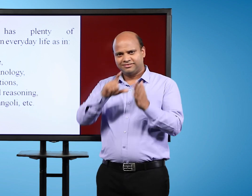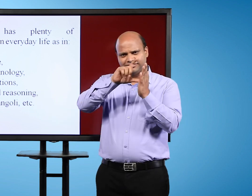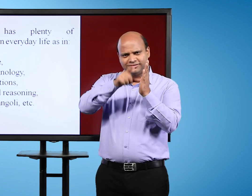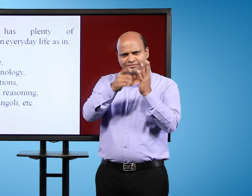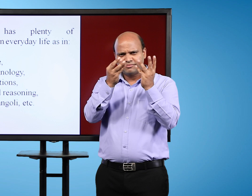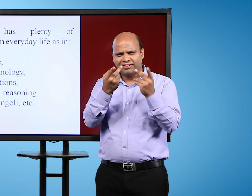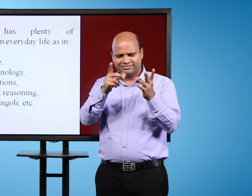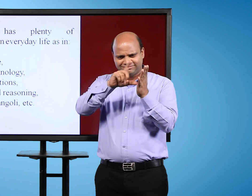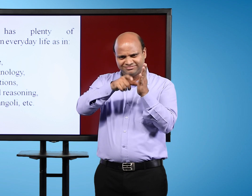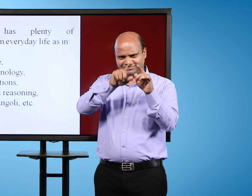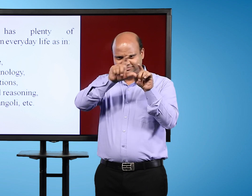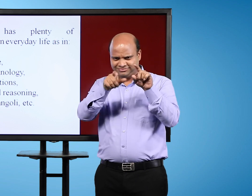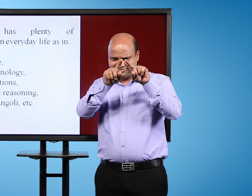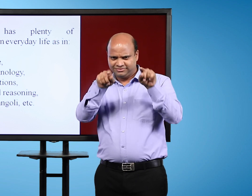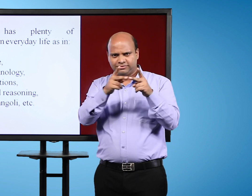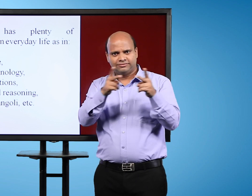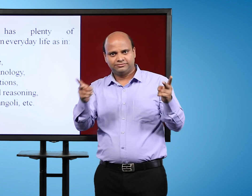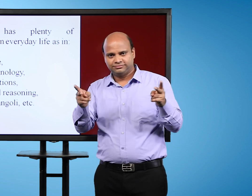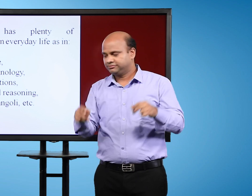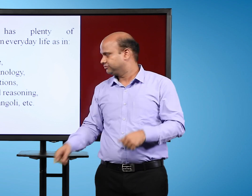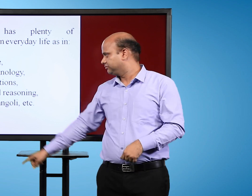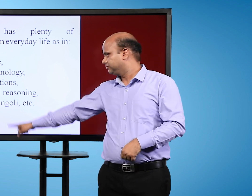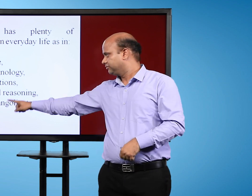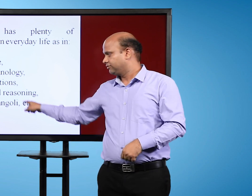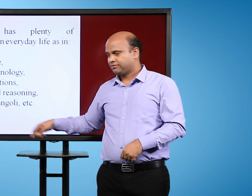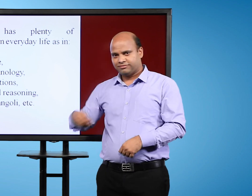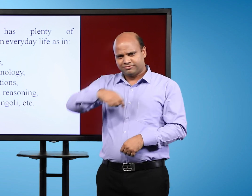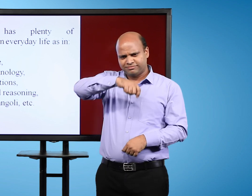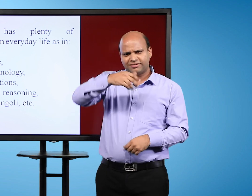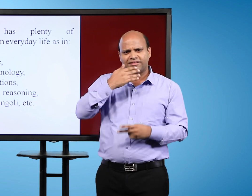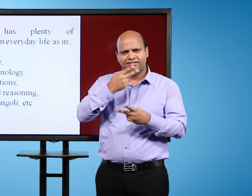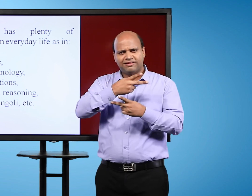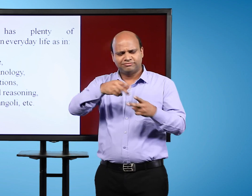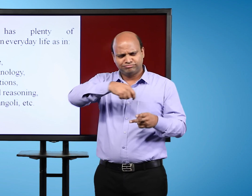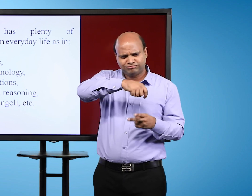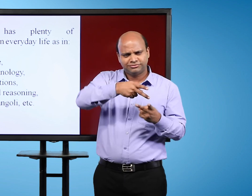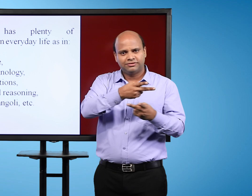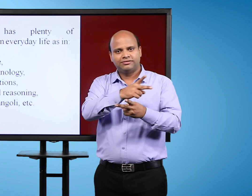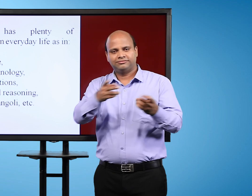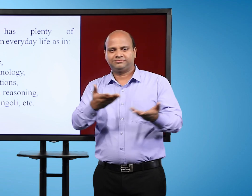geometrical reasoning, columns, rangoli, etc.